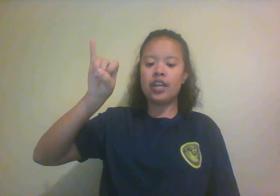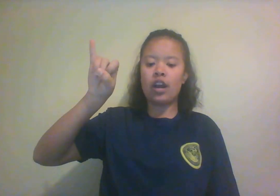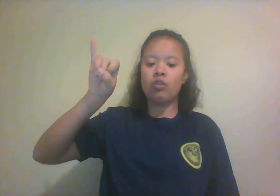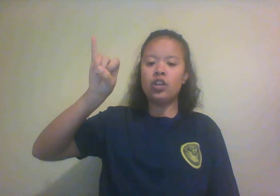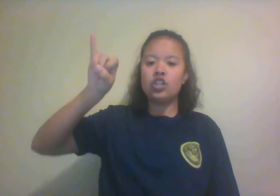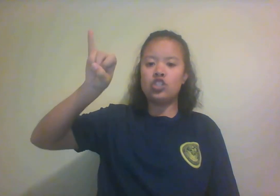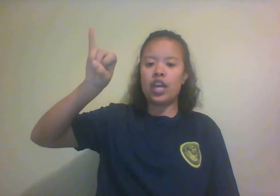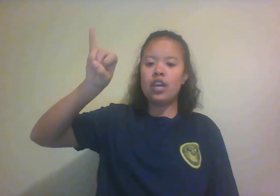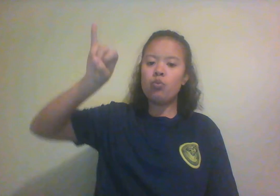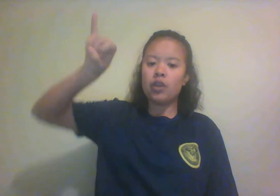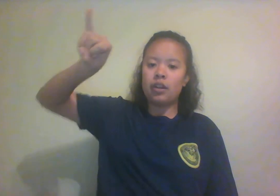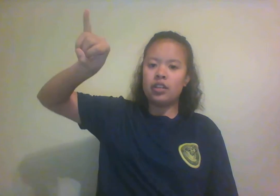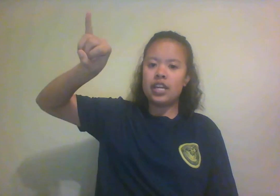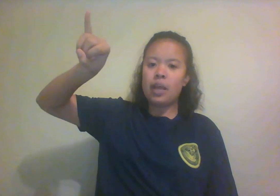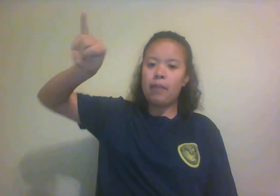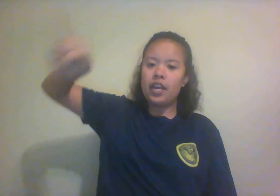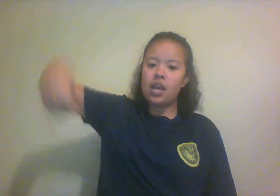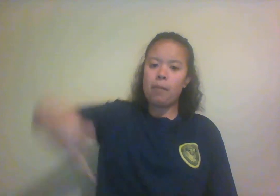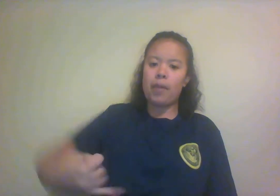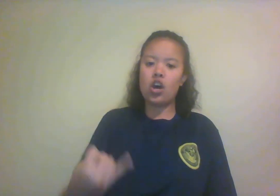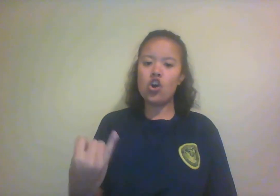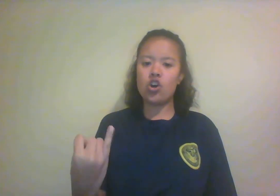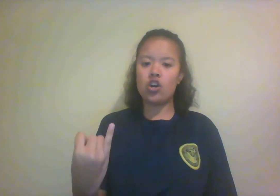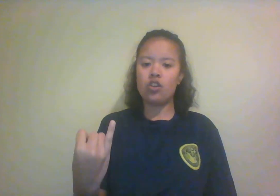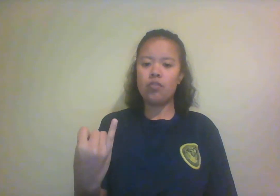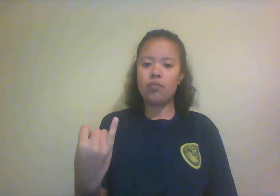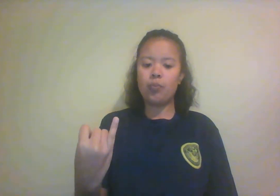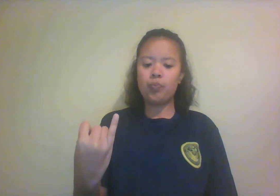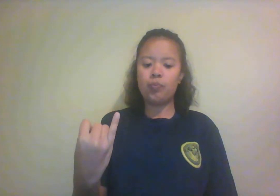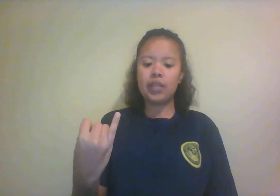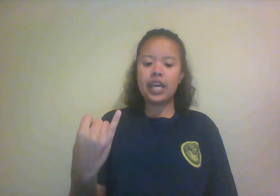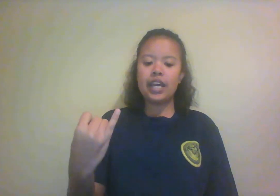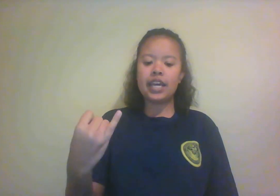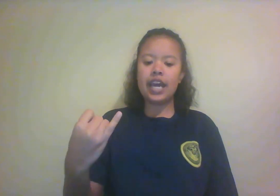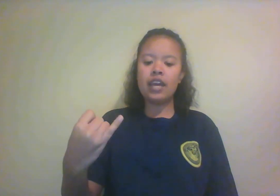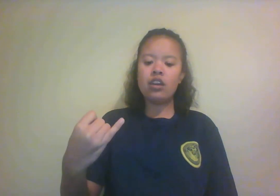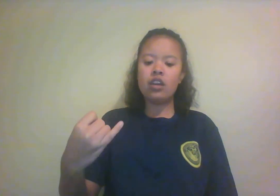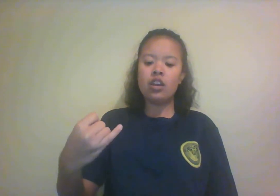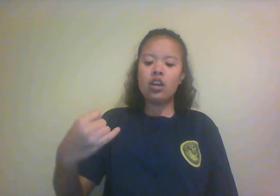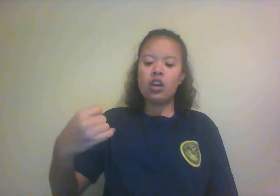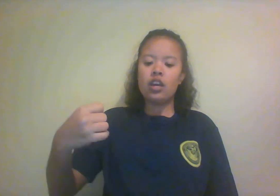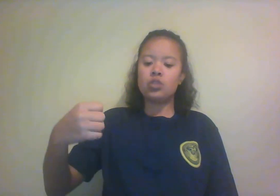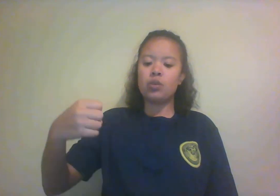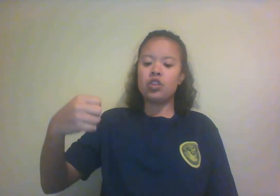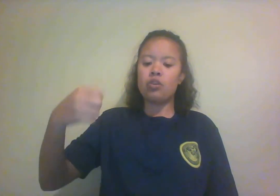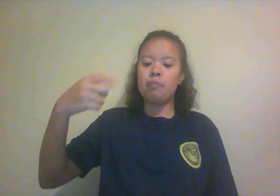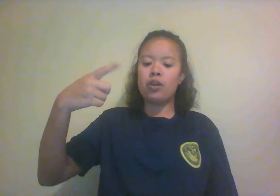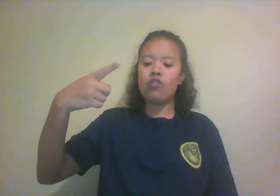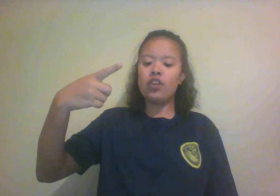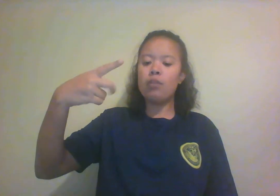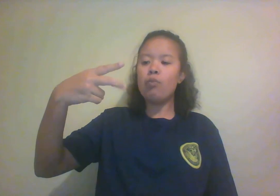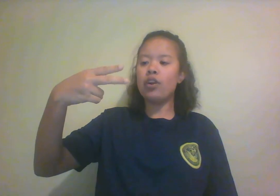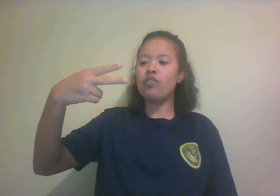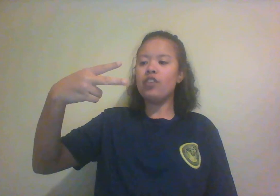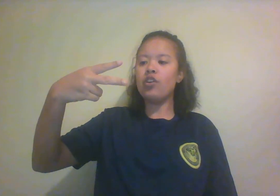out. J, we're going to take that pinky and make a hook. K is with your middle finger and pointer finger